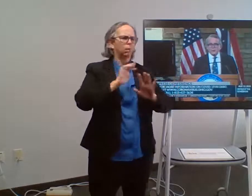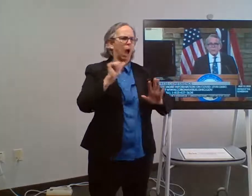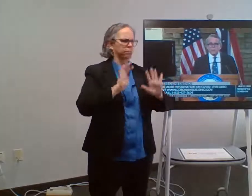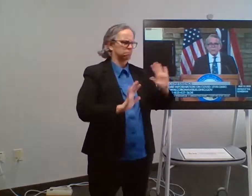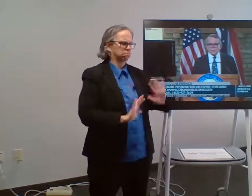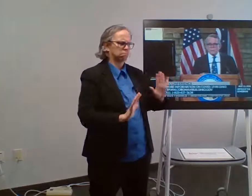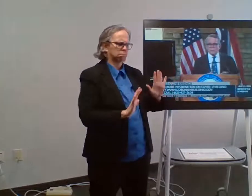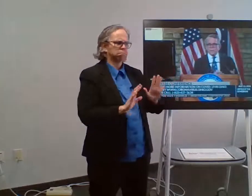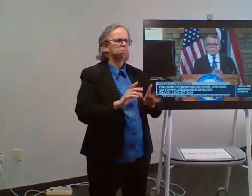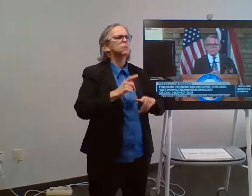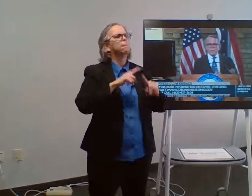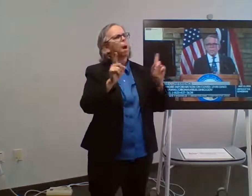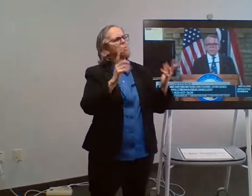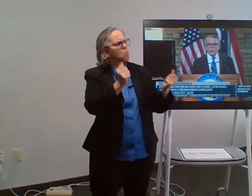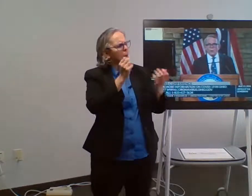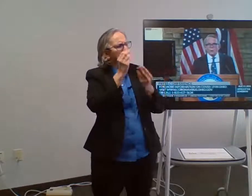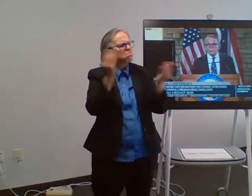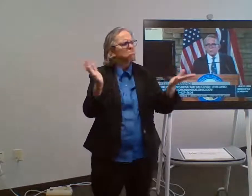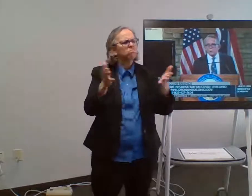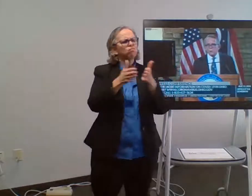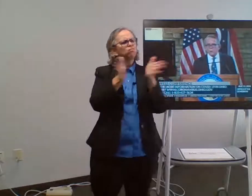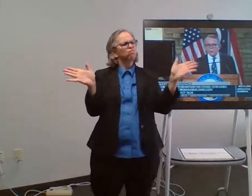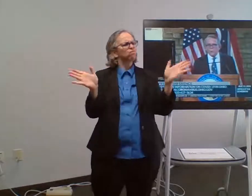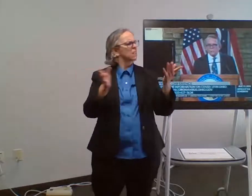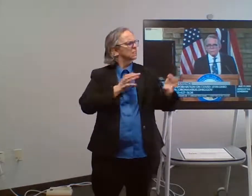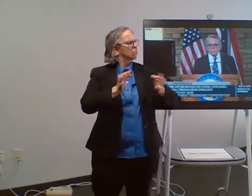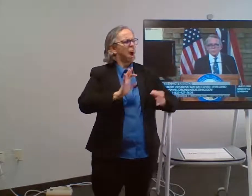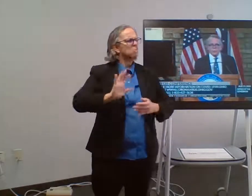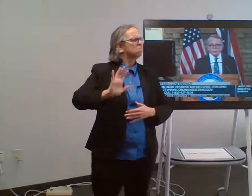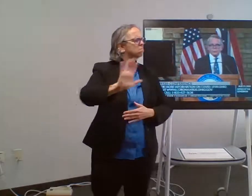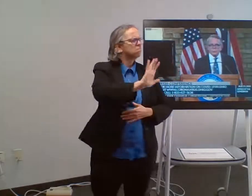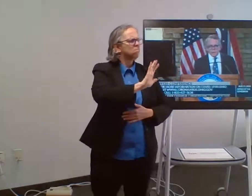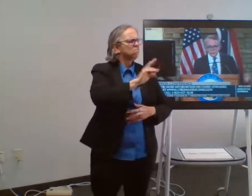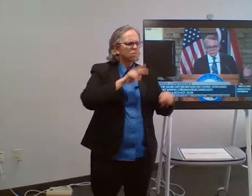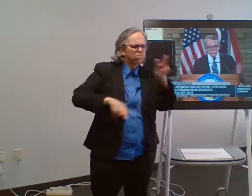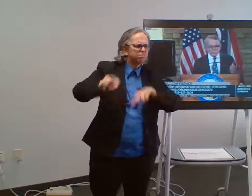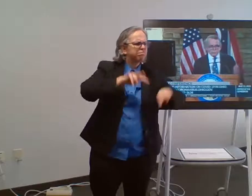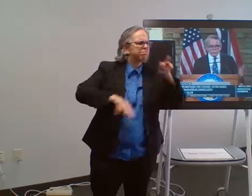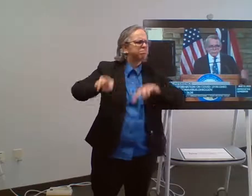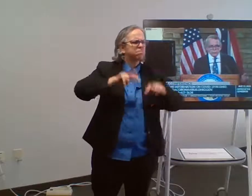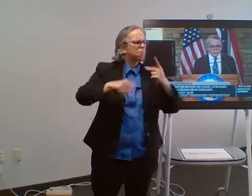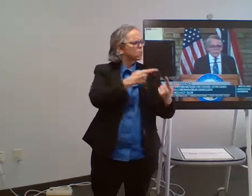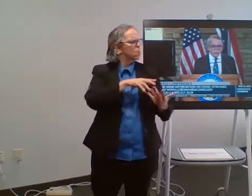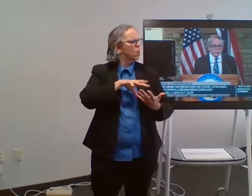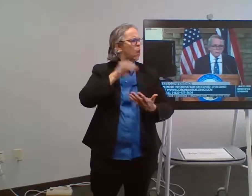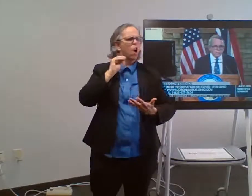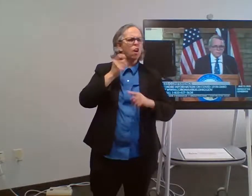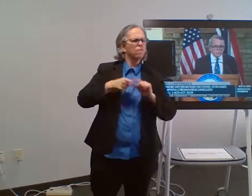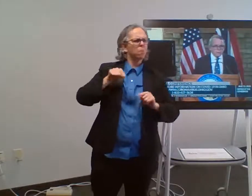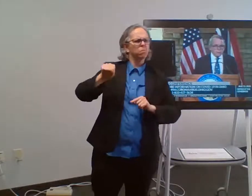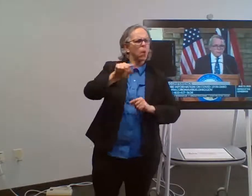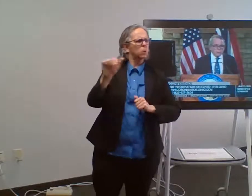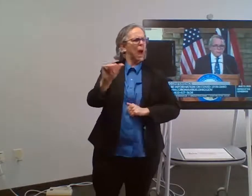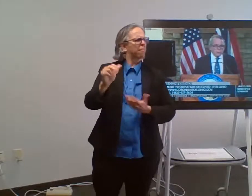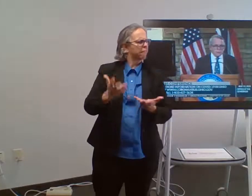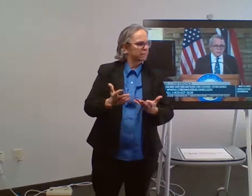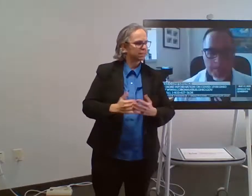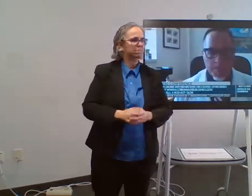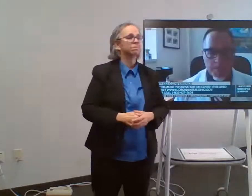or small numbers, but just kind of describe what you all have learned during that period of time.